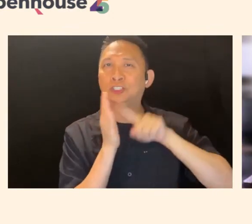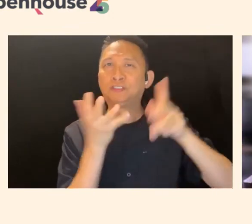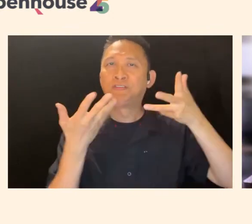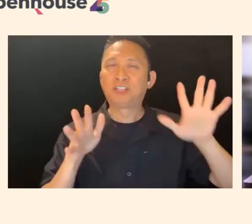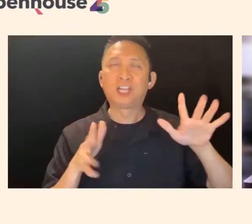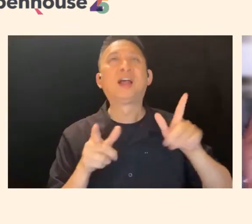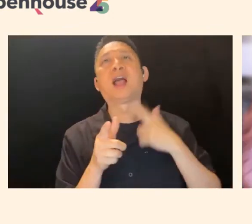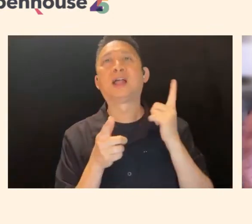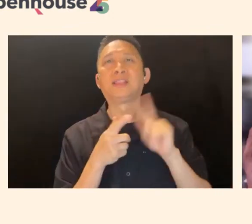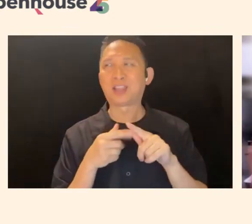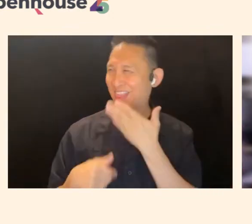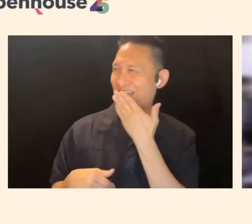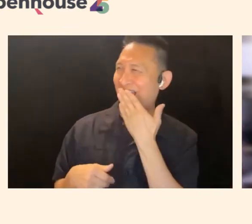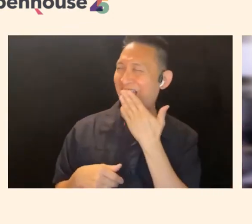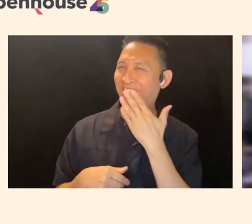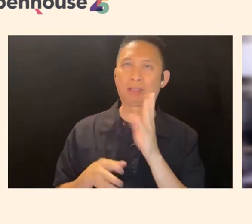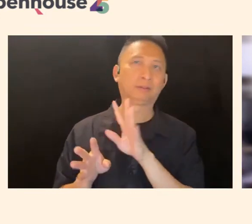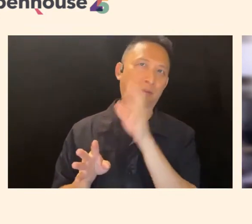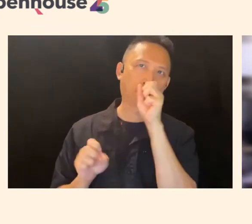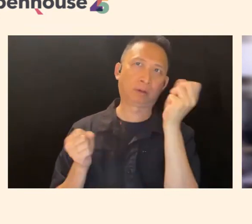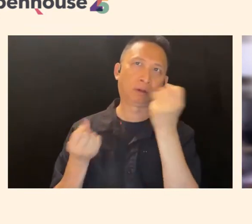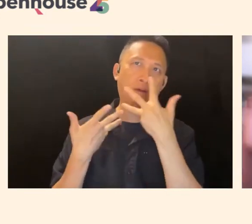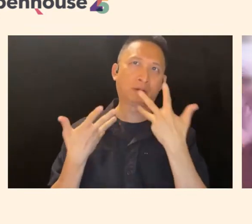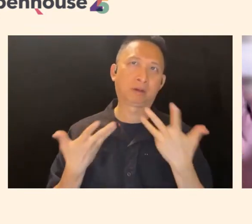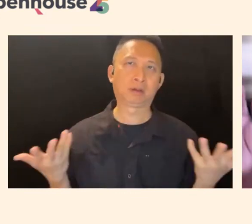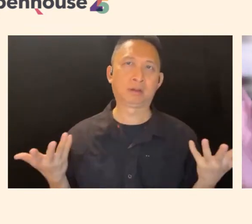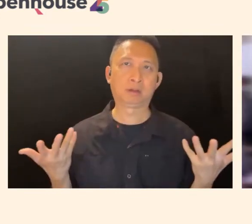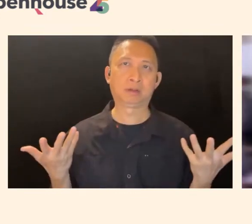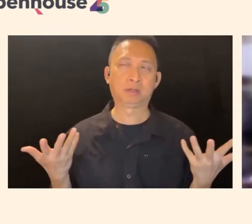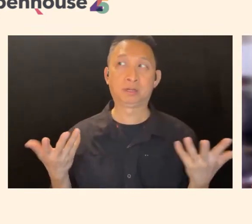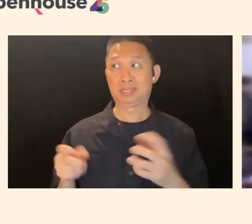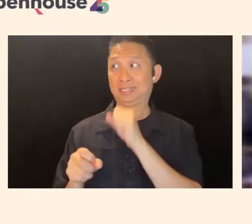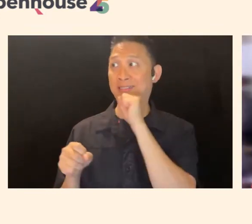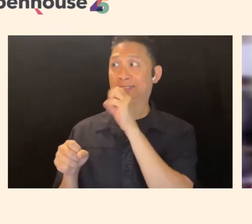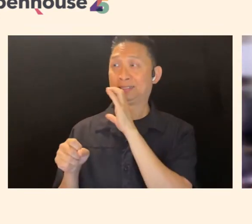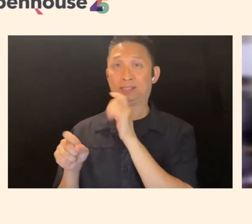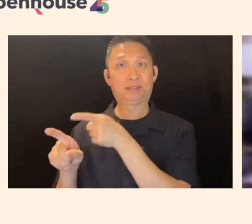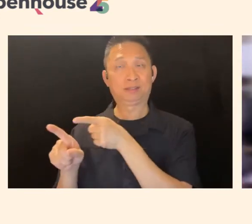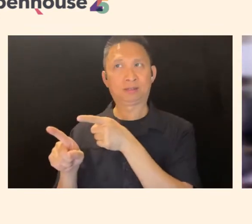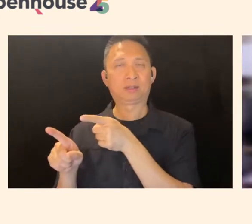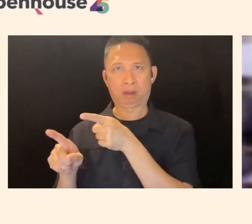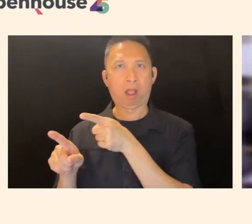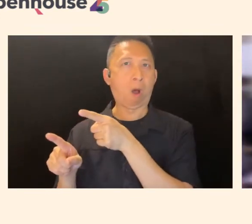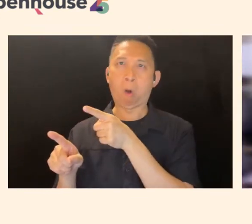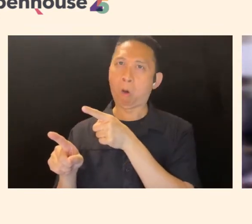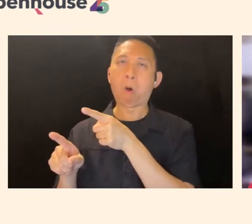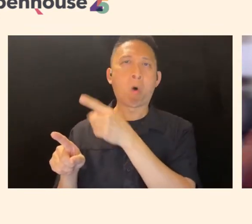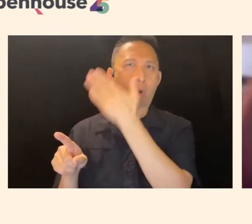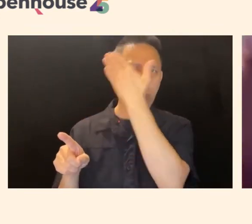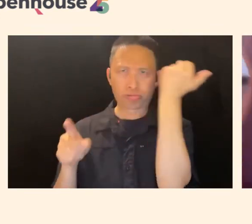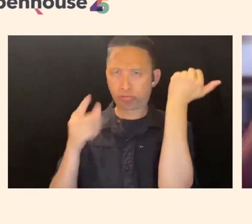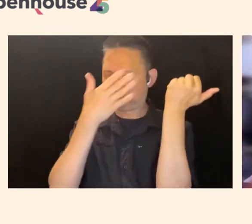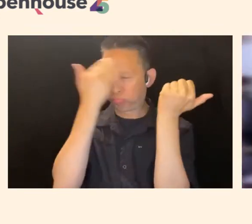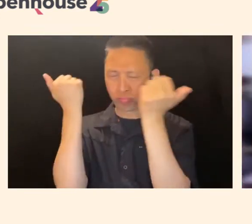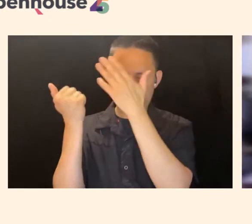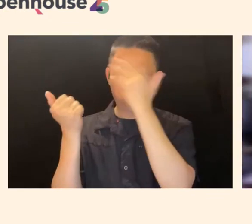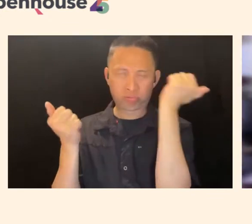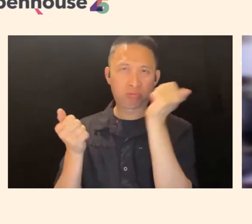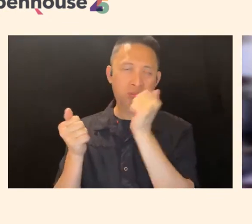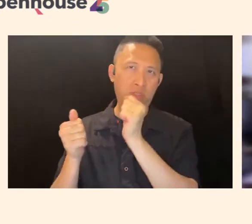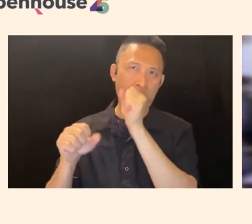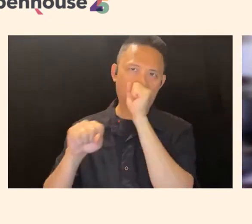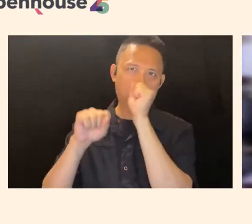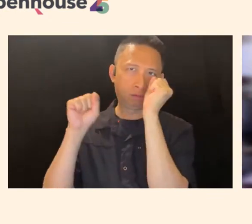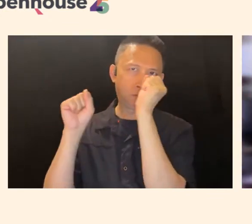A lot of times our seniors have been shelved. And I want to bring those seniors back